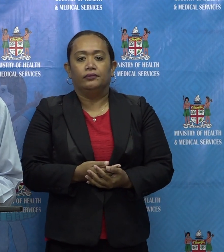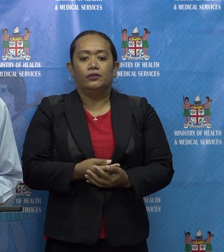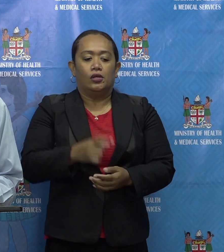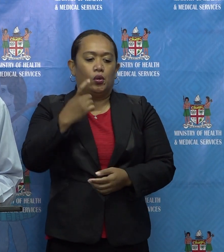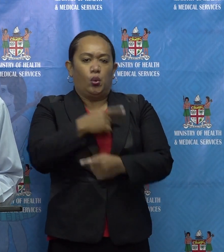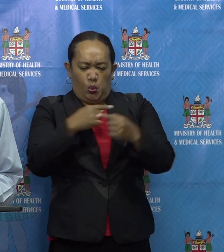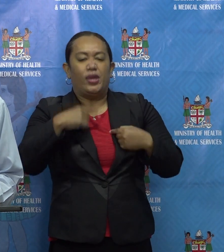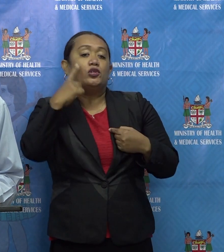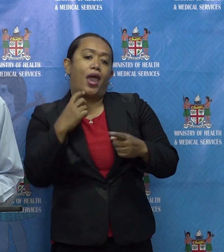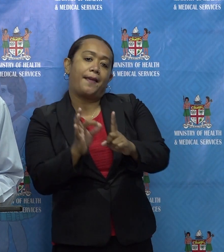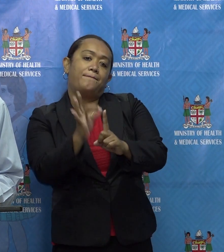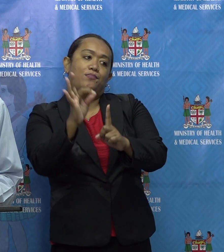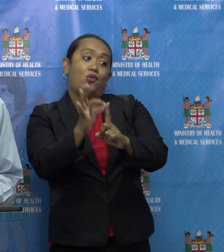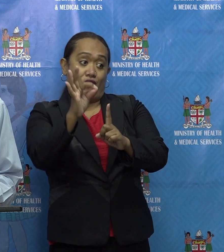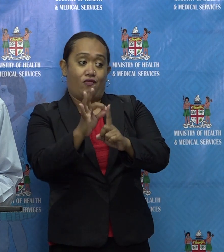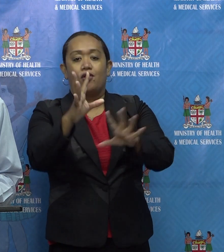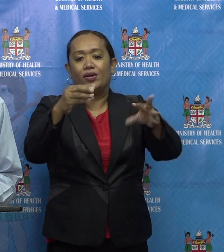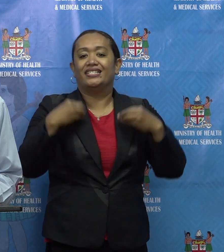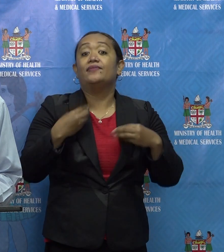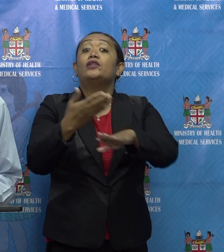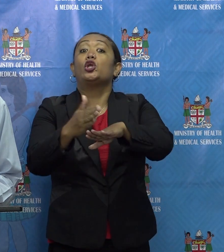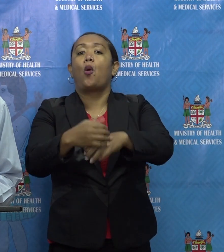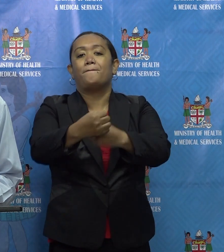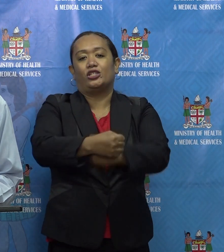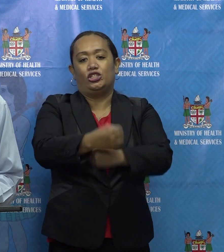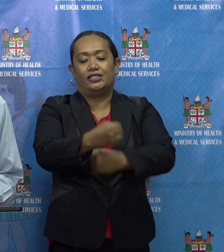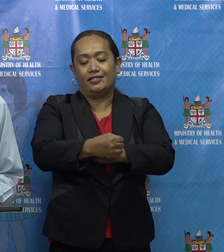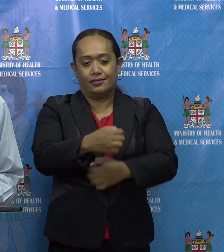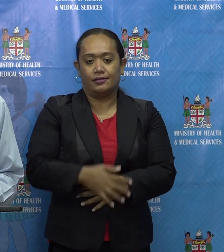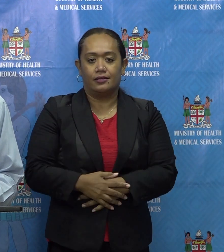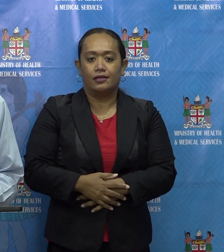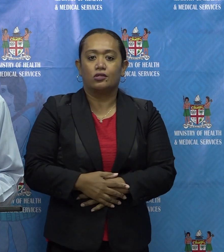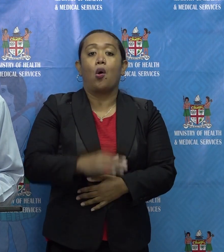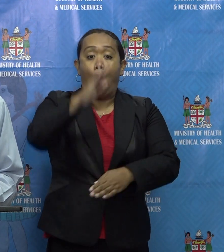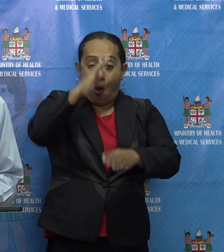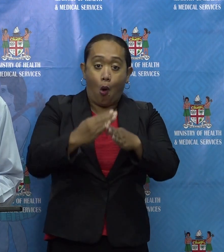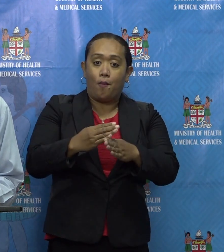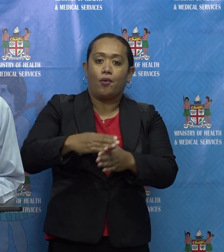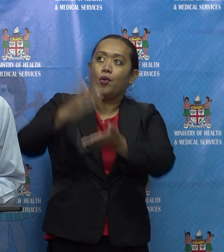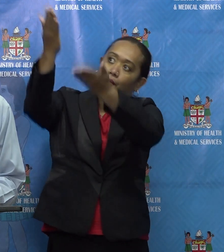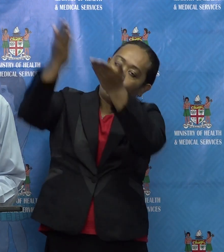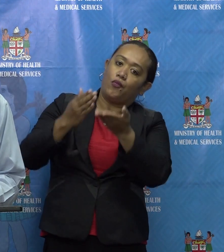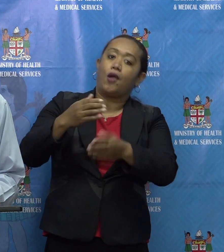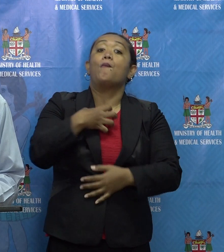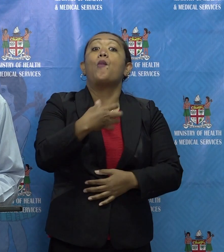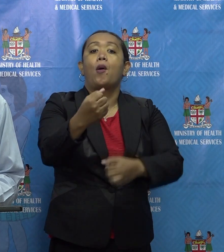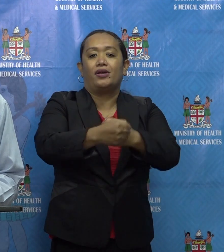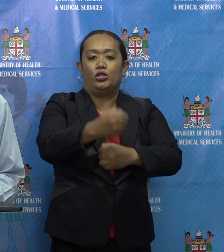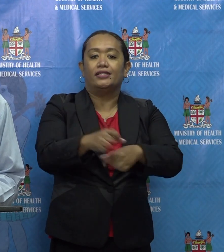the situation with the receipt of new machines, and there is more that are expected, and the engagement of additional